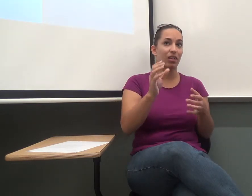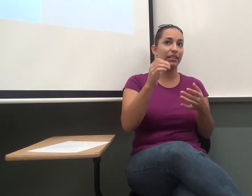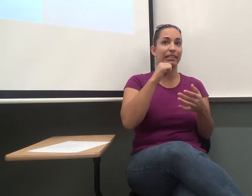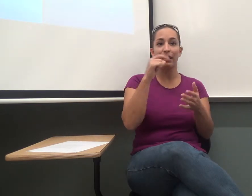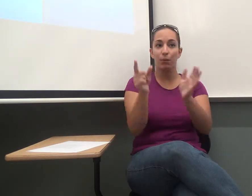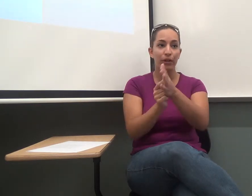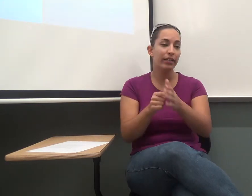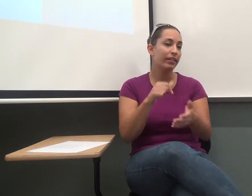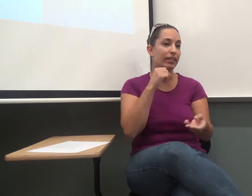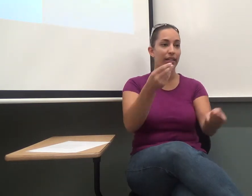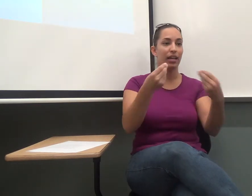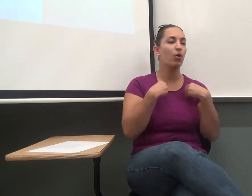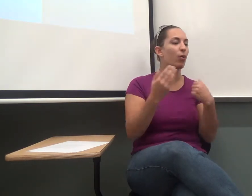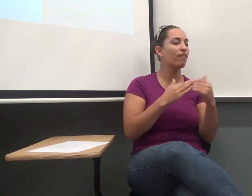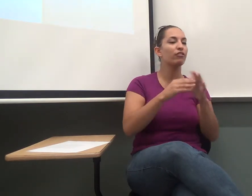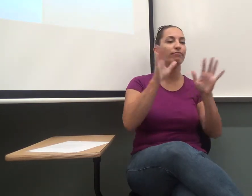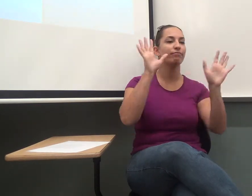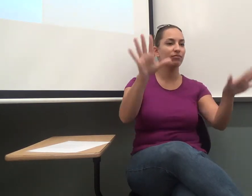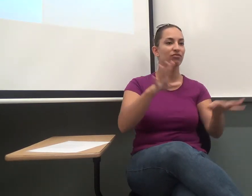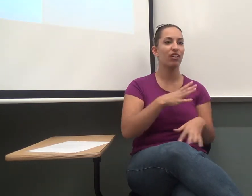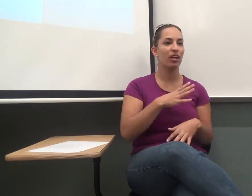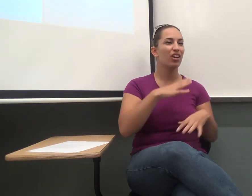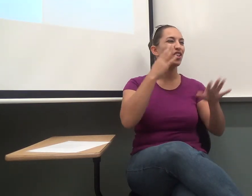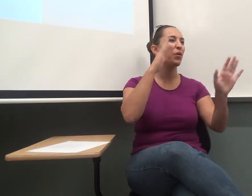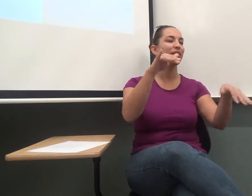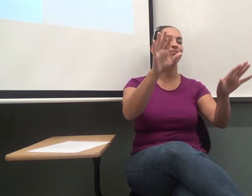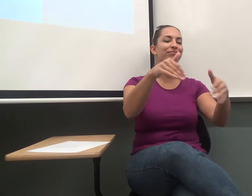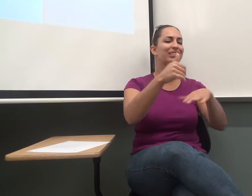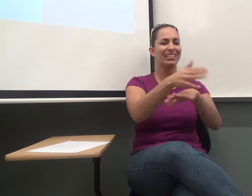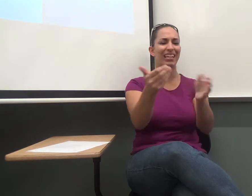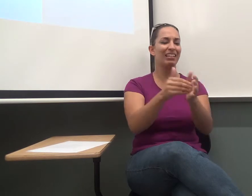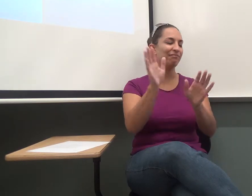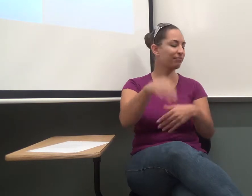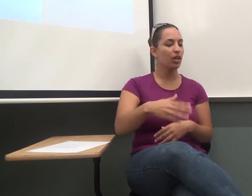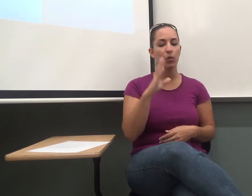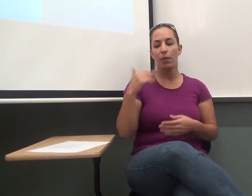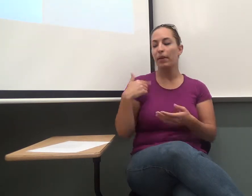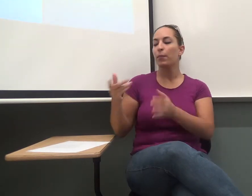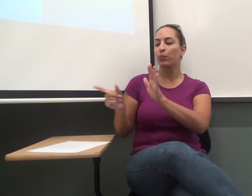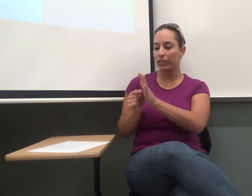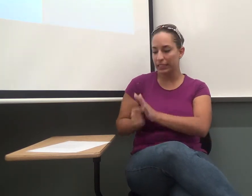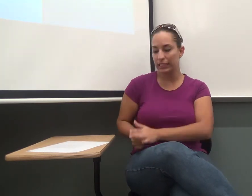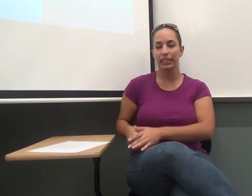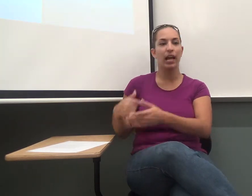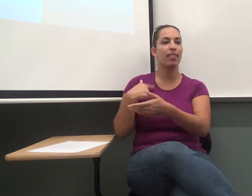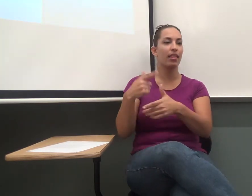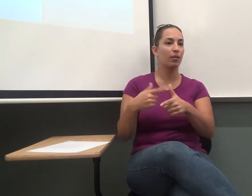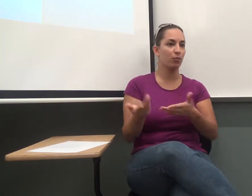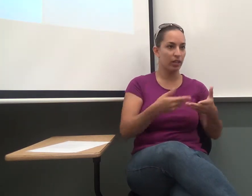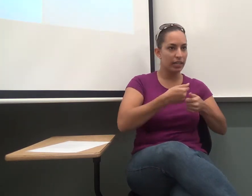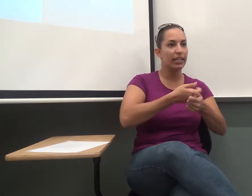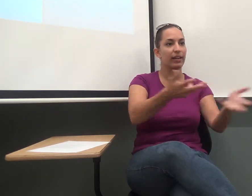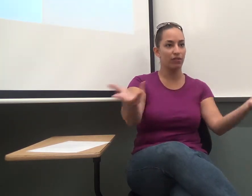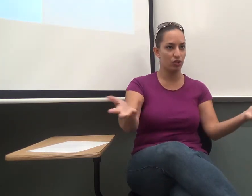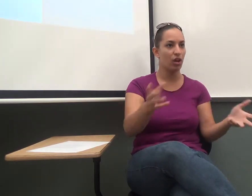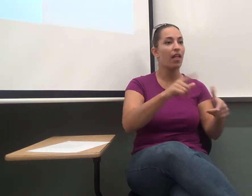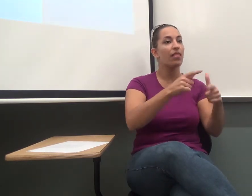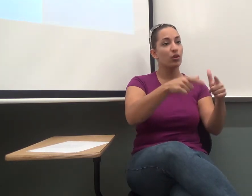worry about it. In fact, I'm going to just bring a hard copy and it'll be a lot easier. I'll just bring it into you, I'll give it to you, and you can just take it home and work on it